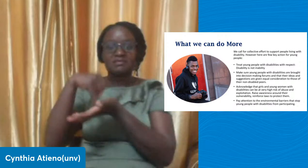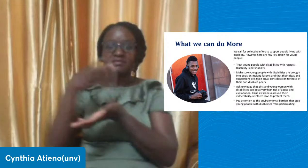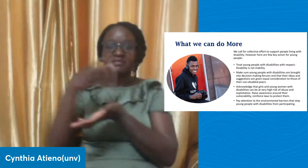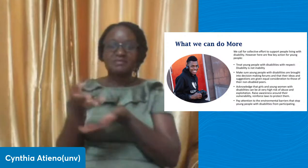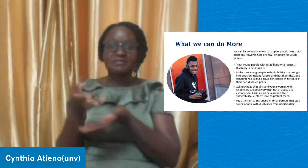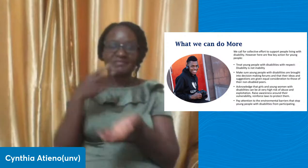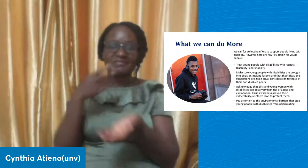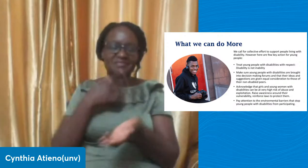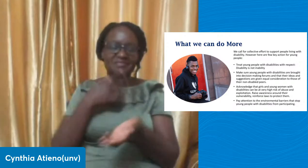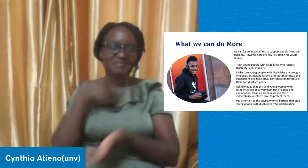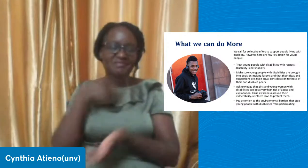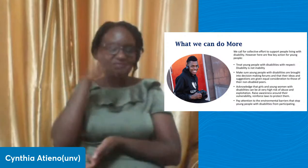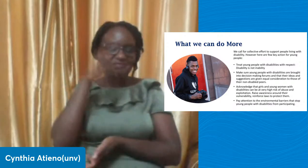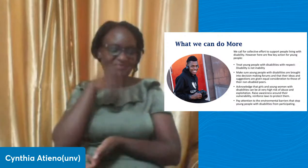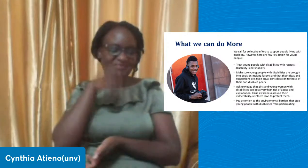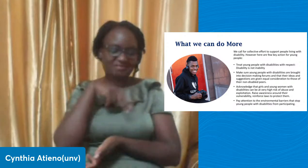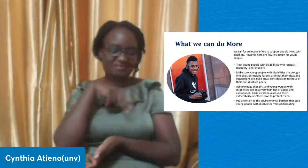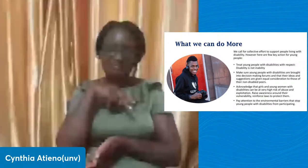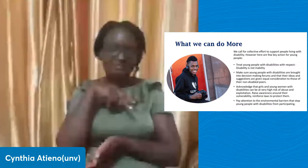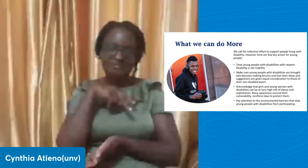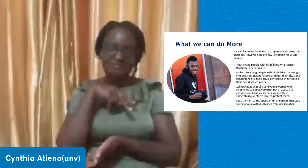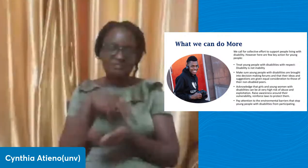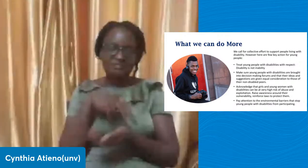of unity and cooperation.